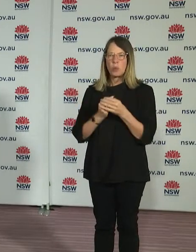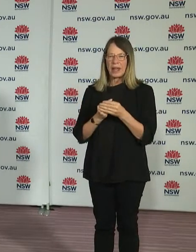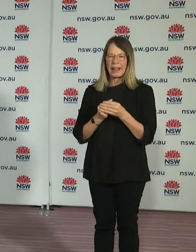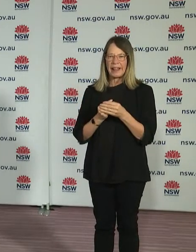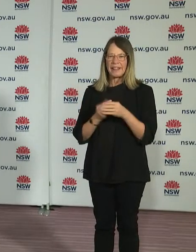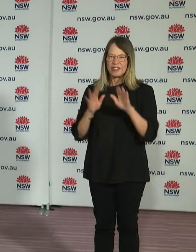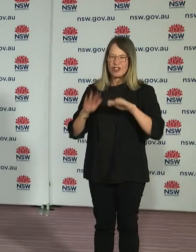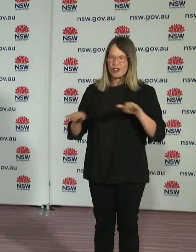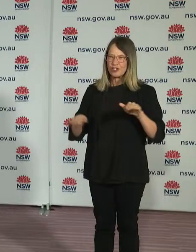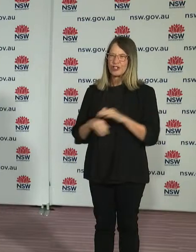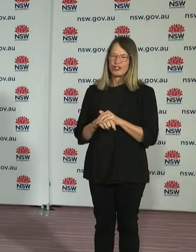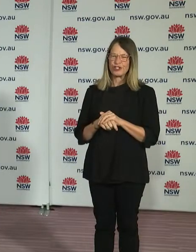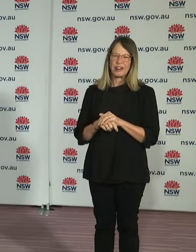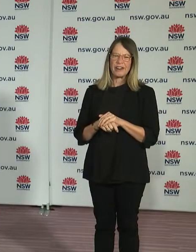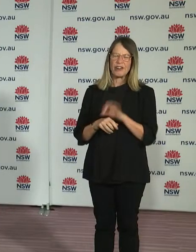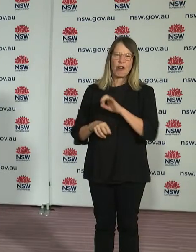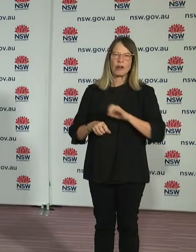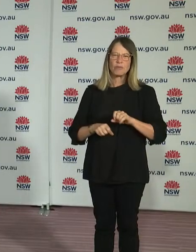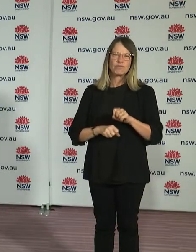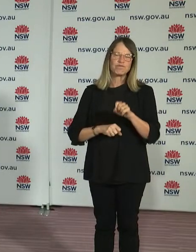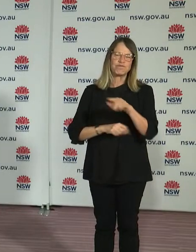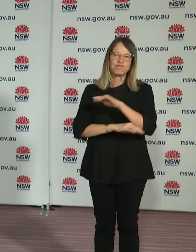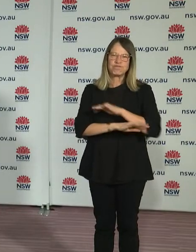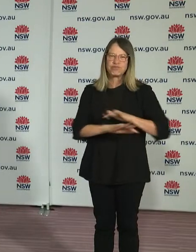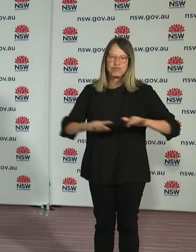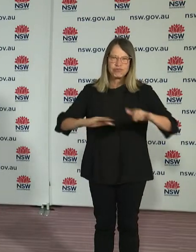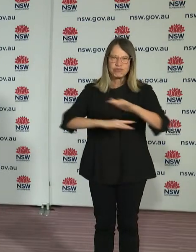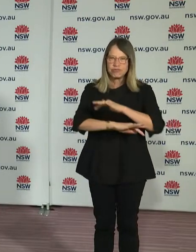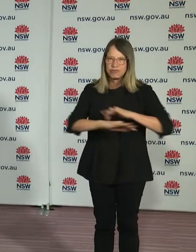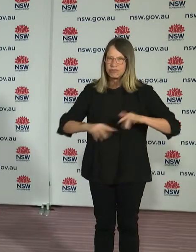adults, because the adults will be infected if they've picked it up, for instance,